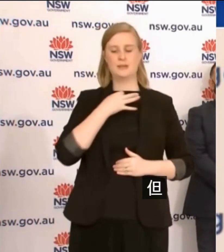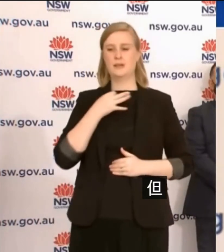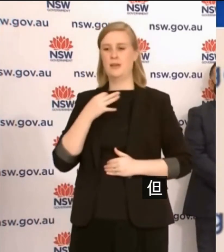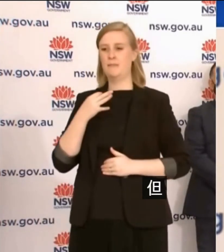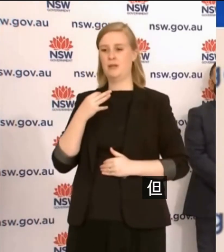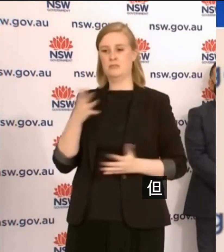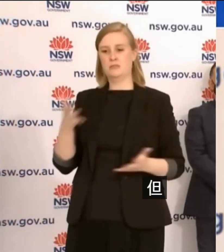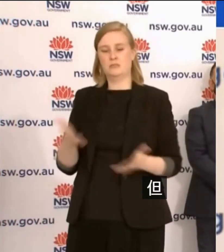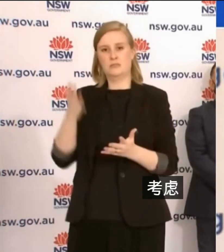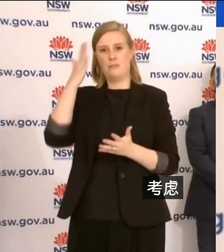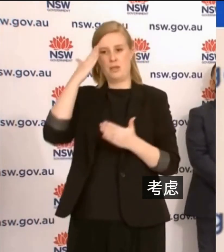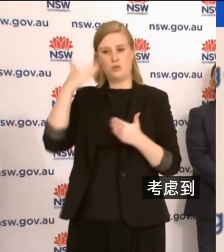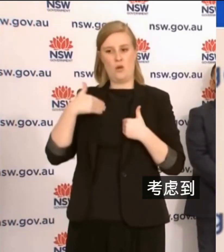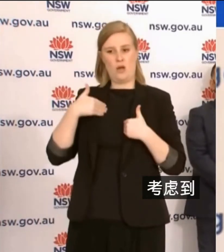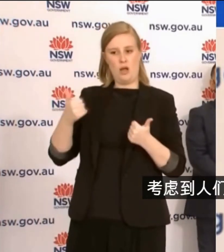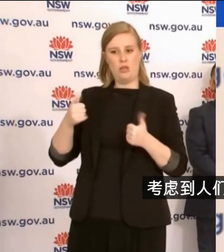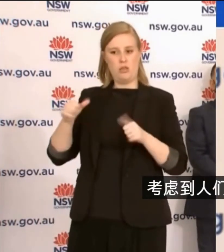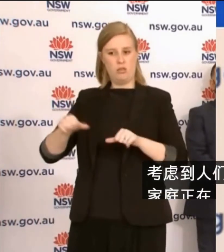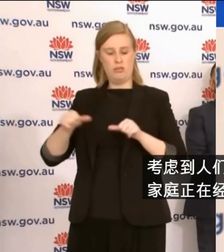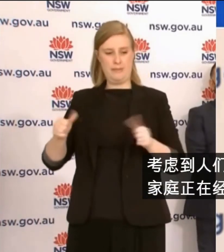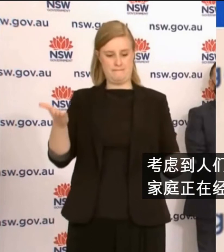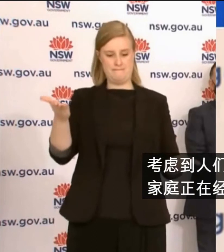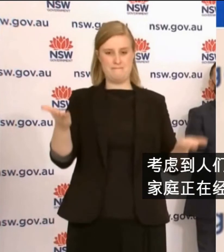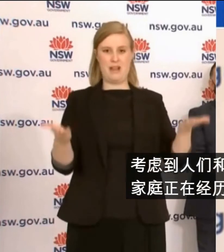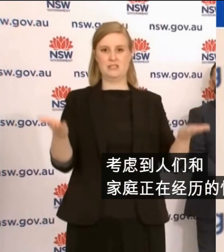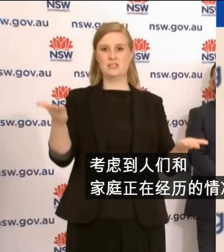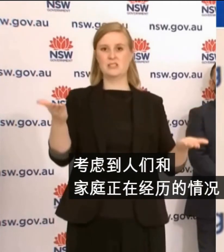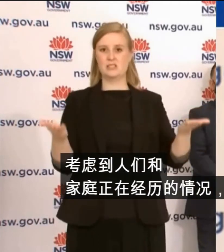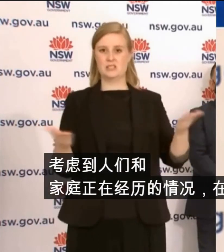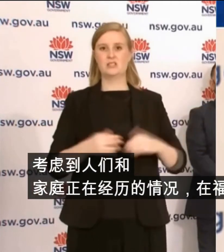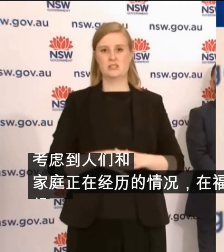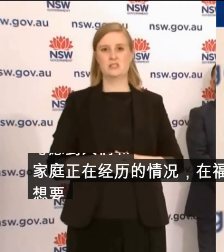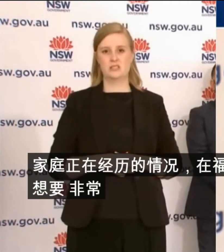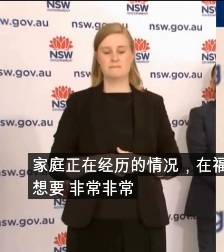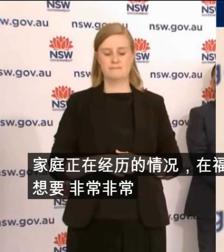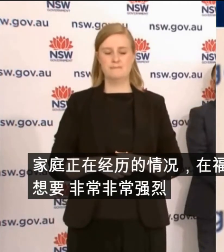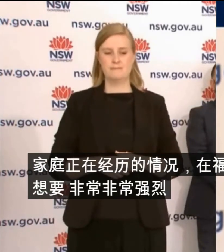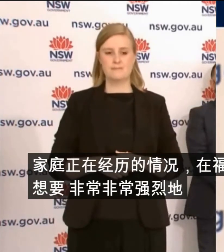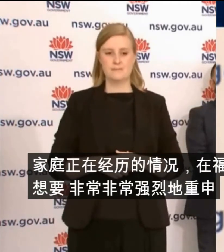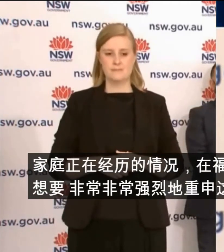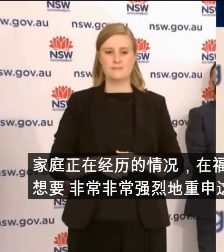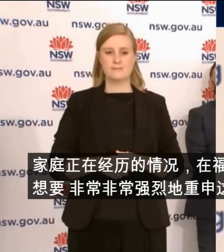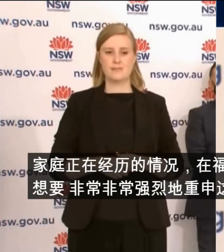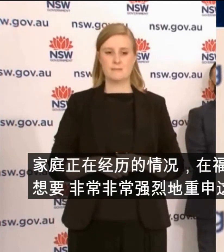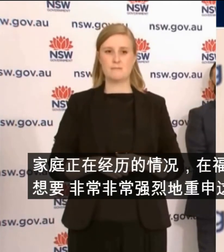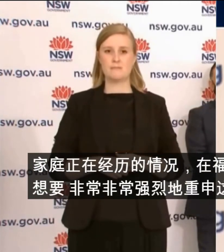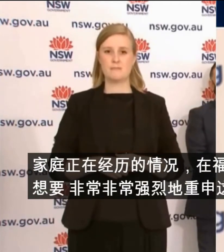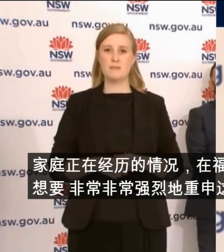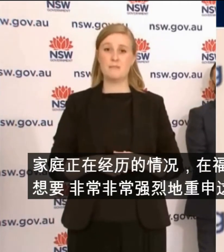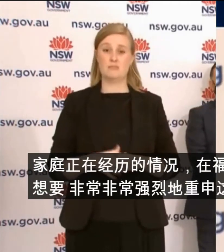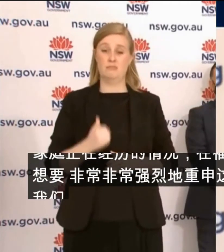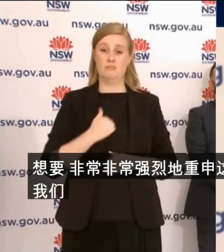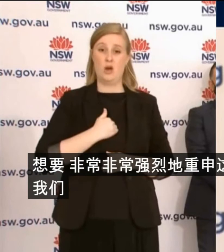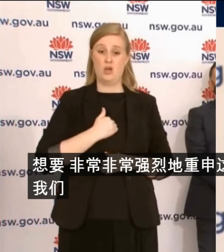of well-being and stress, given what people and families are going through. But I do want to restate this point very, very